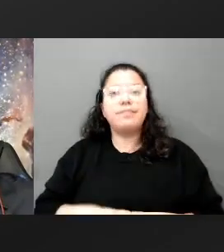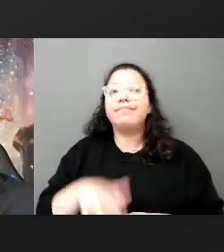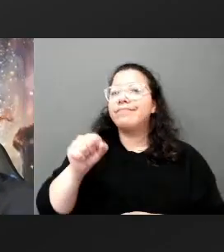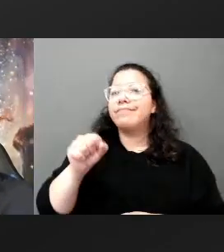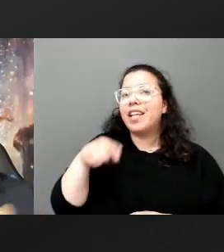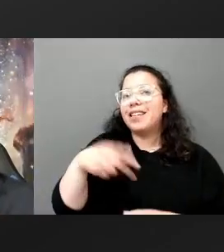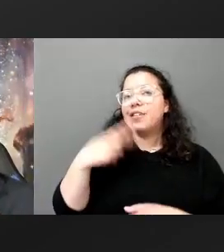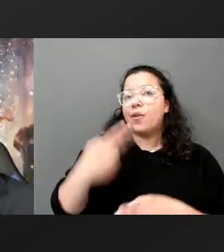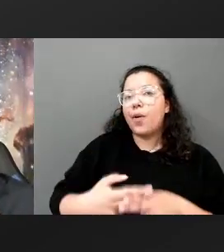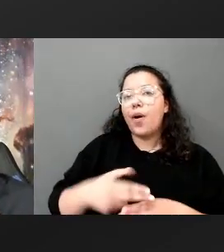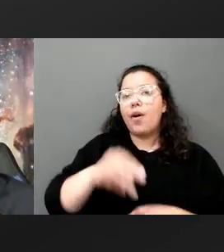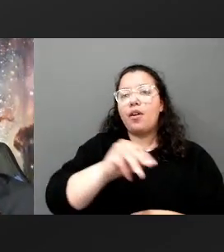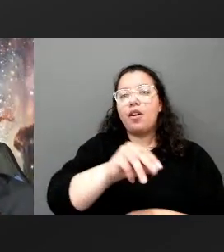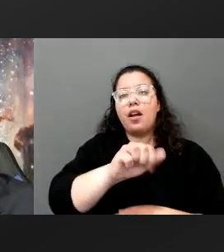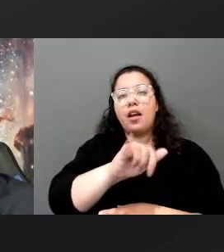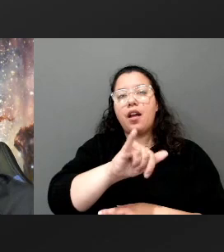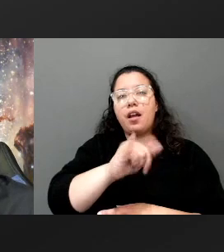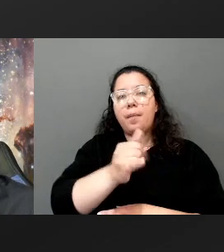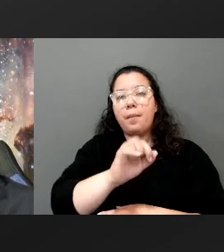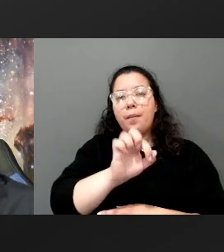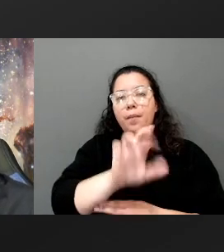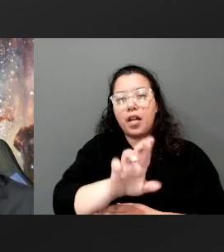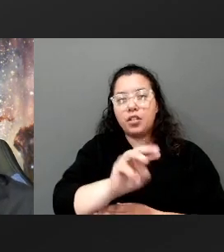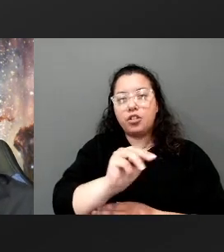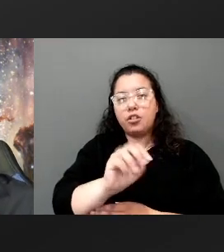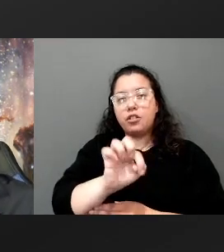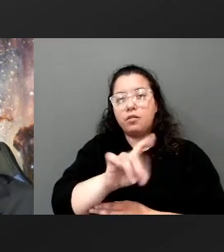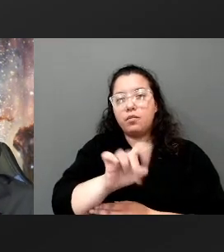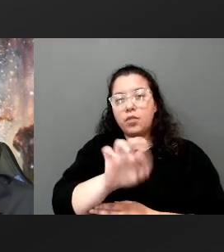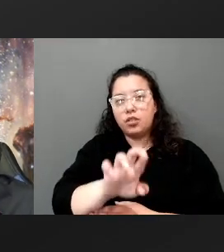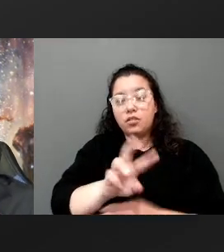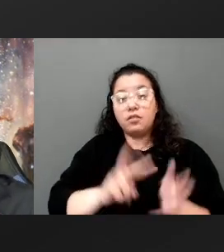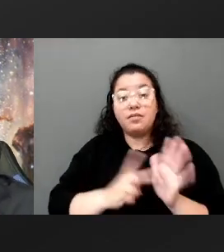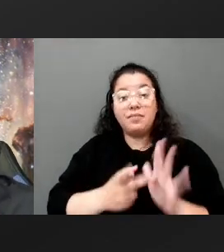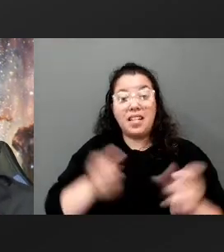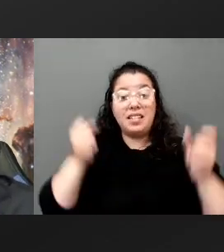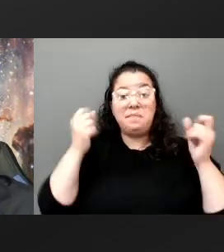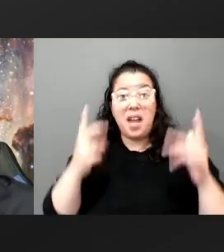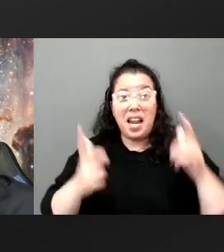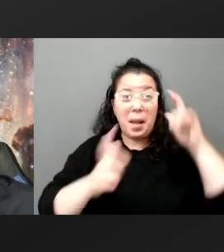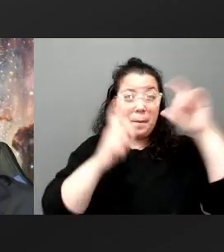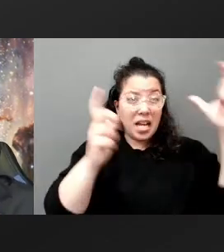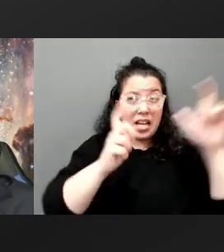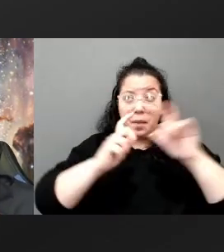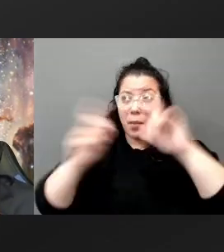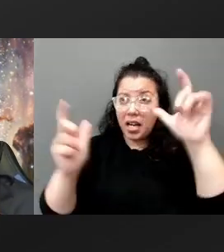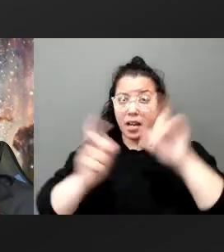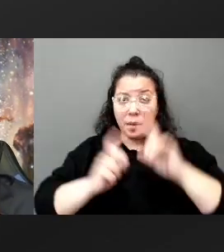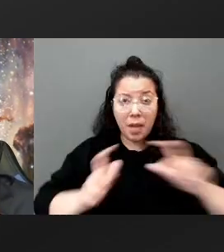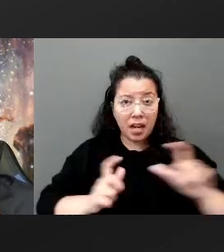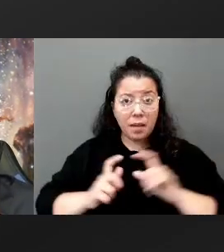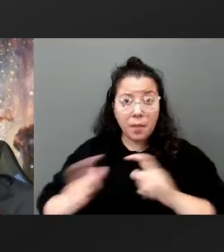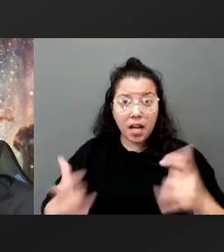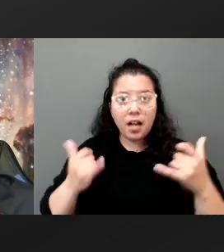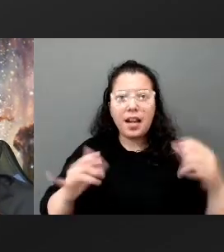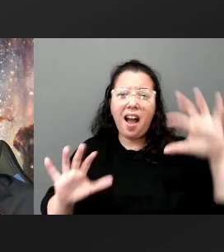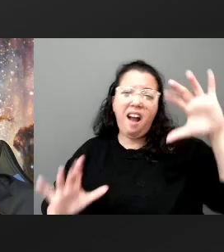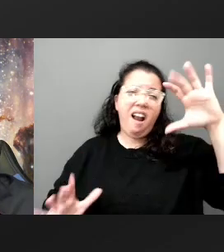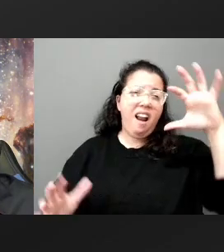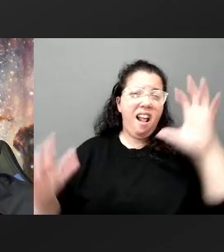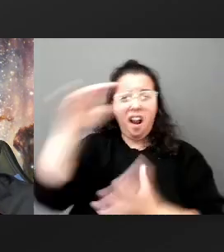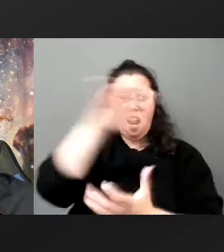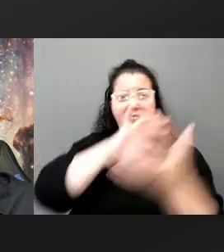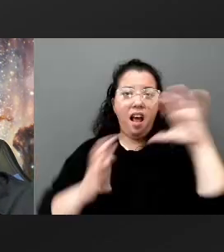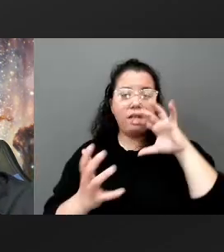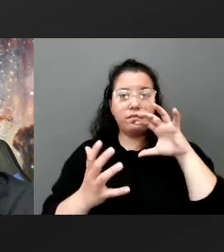that we're throwing together into the blender a lot of really massive things that are all interacting with one another. And what that does to the stars is it